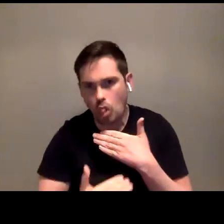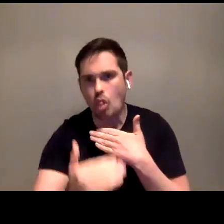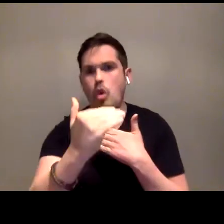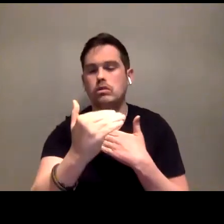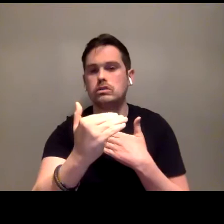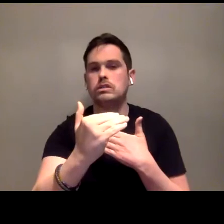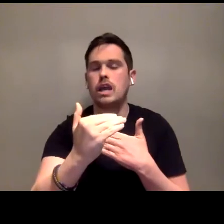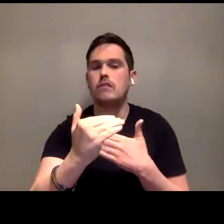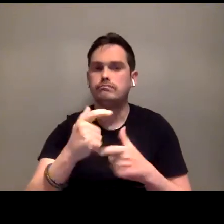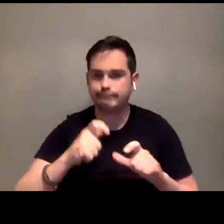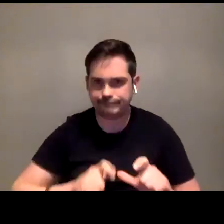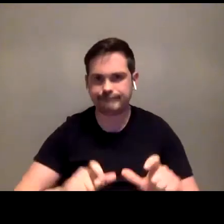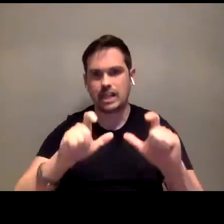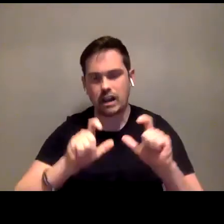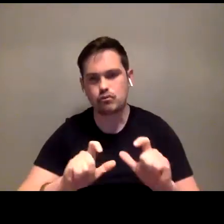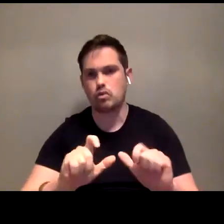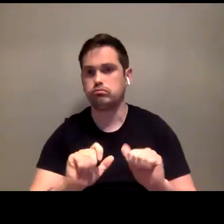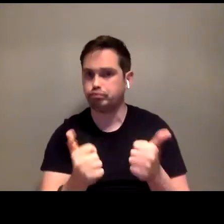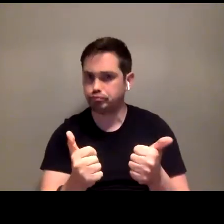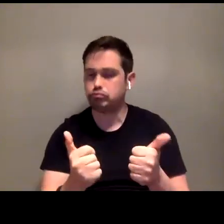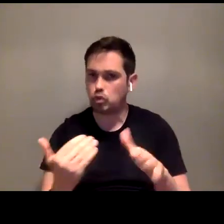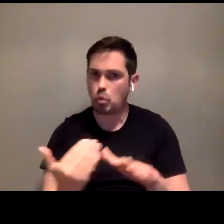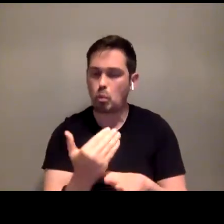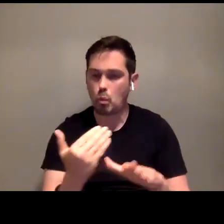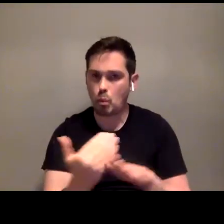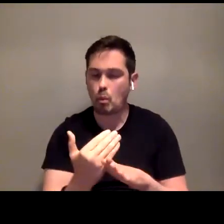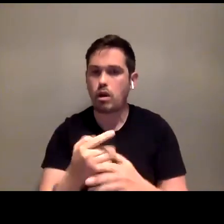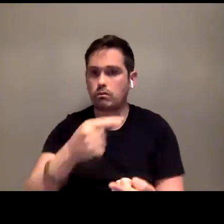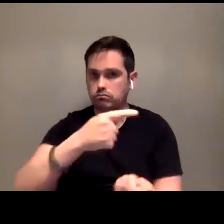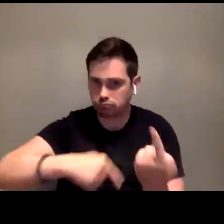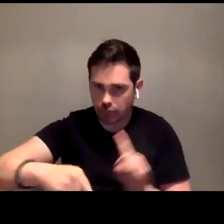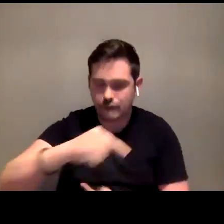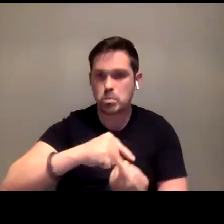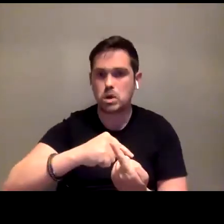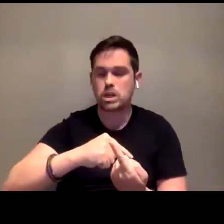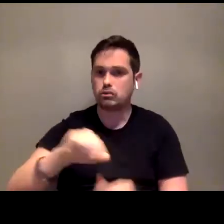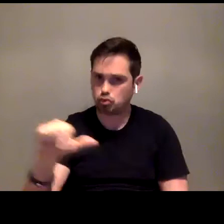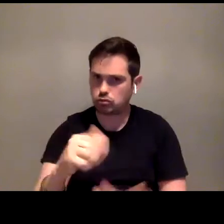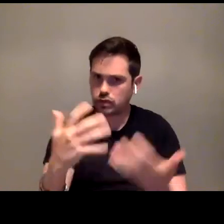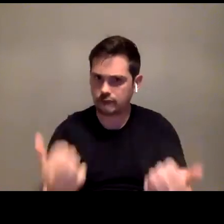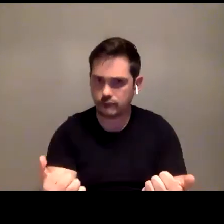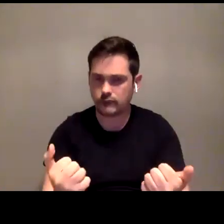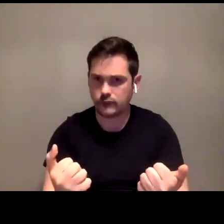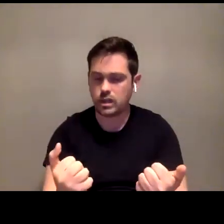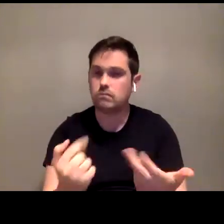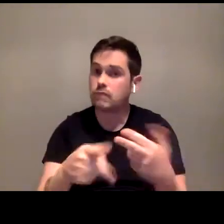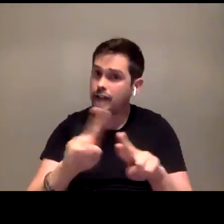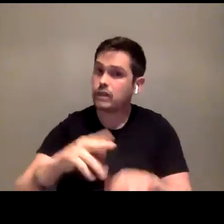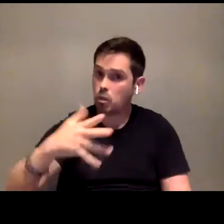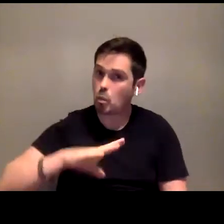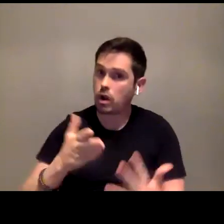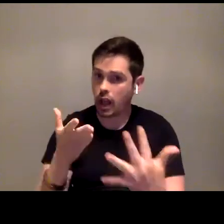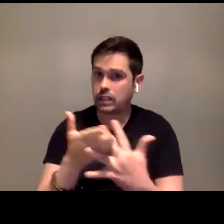sustainable, good work that everybody deserves to have access to if they want it. And that obviously has to come